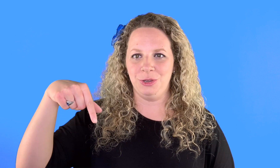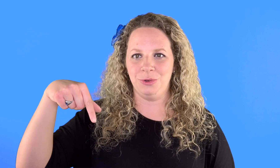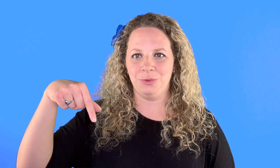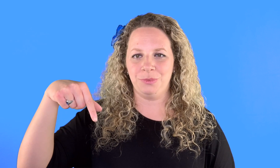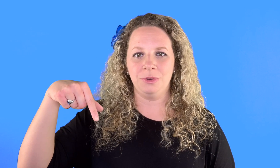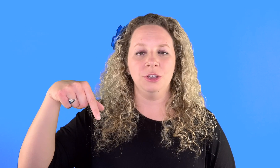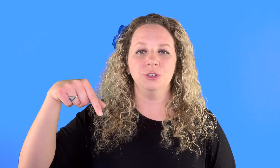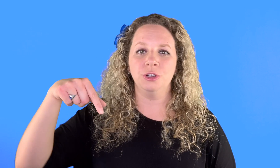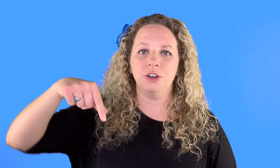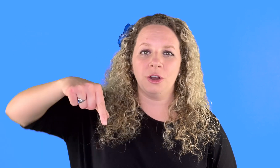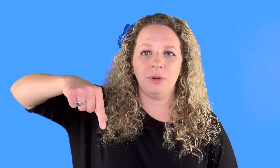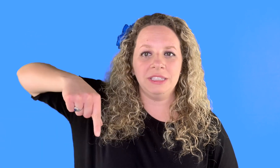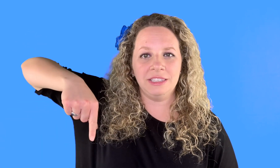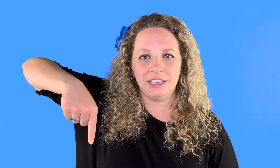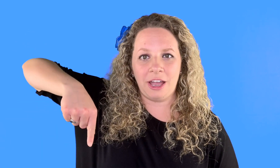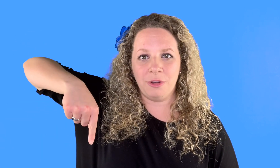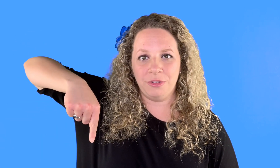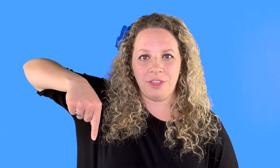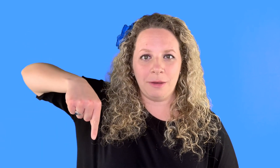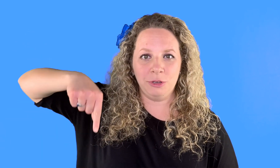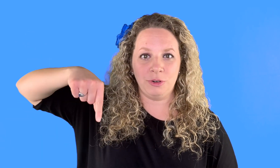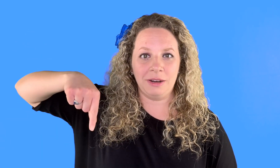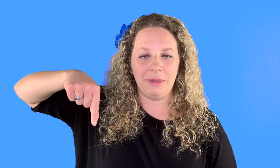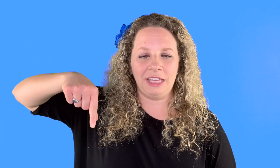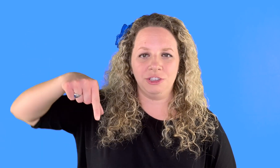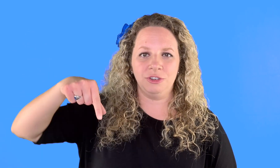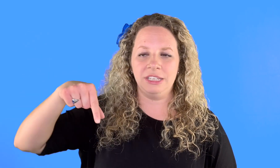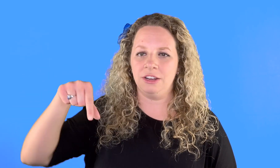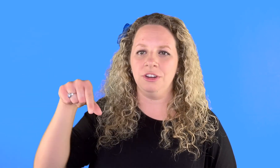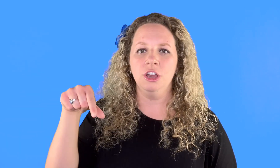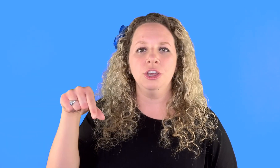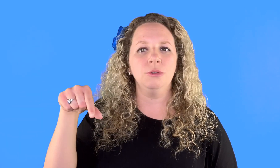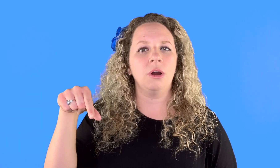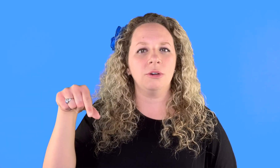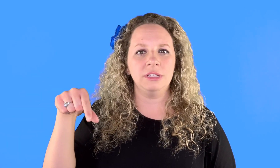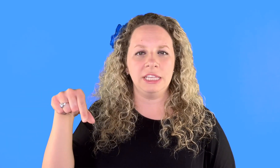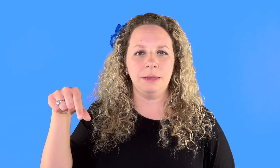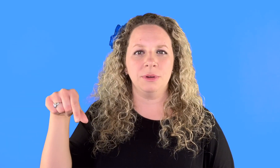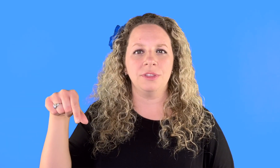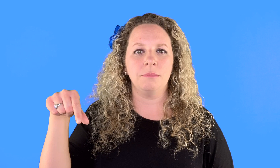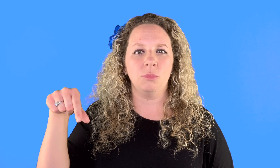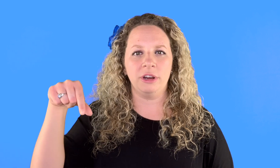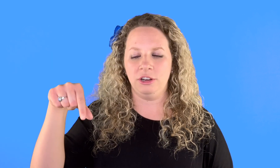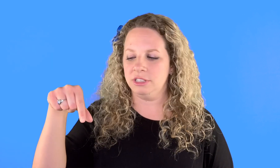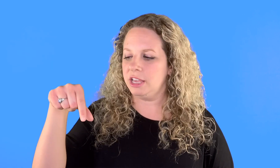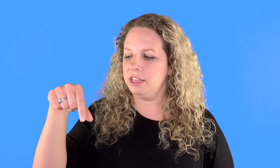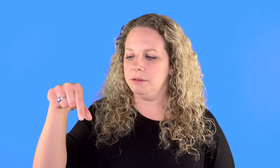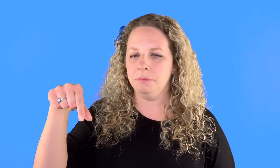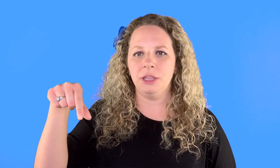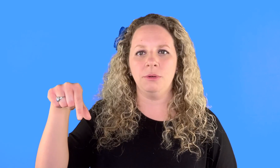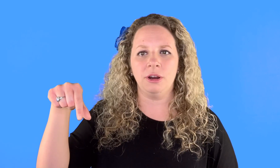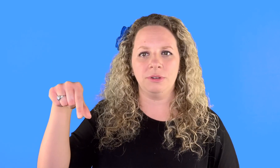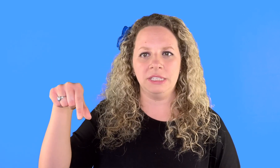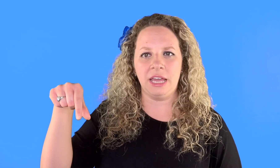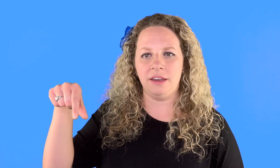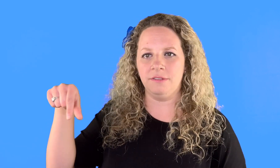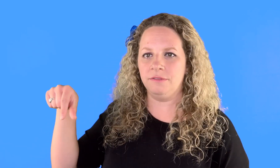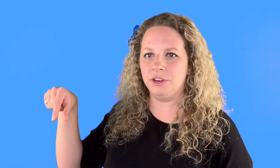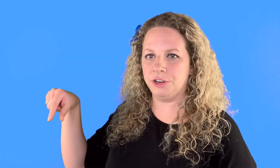Q. So you're not going to stick out your thumb and try to make it straight down. You are going to keep your thumb more at your side, but you are going to have your Q